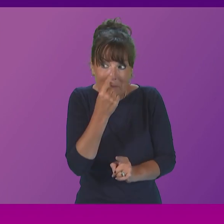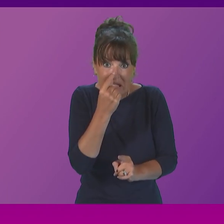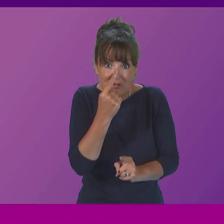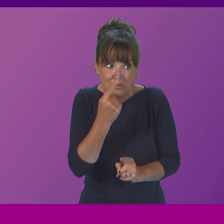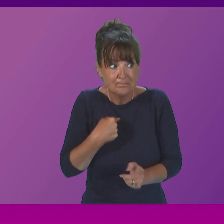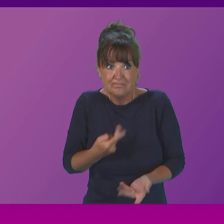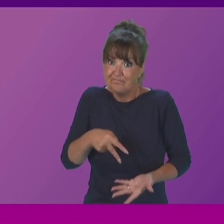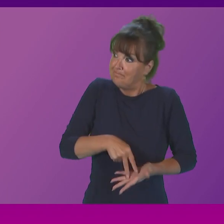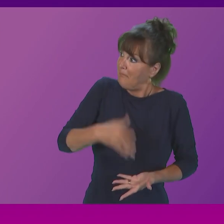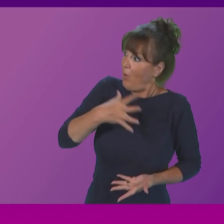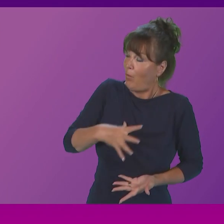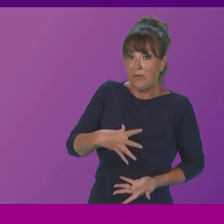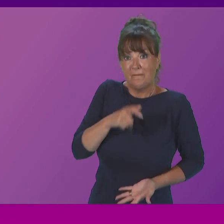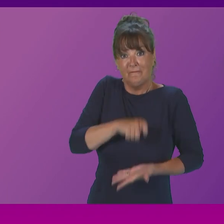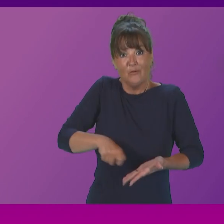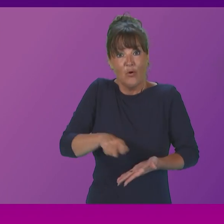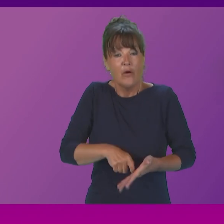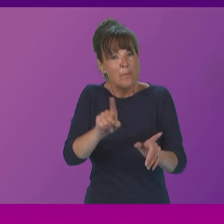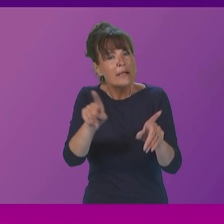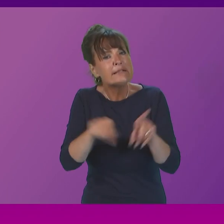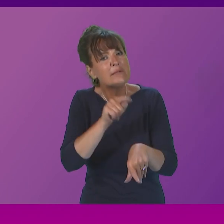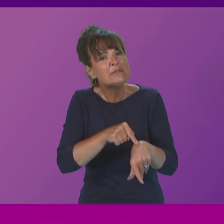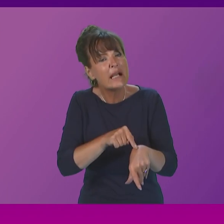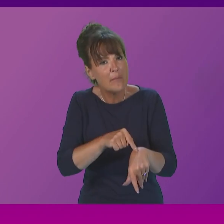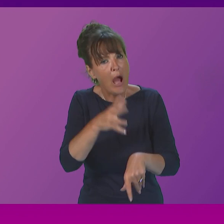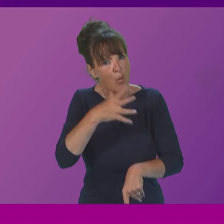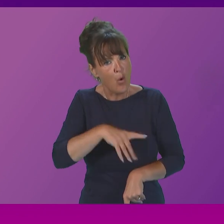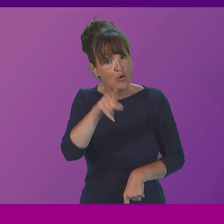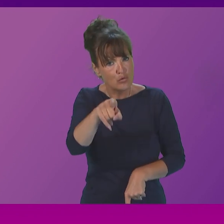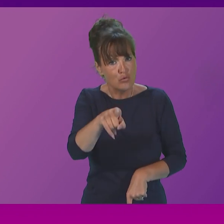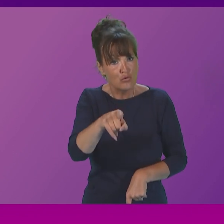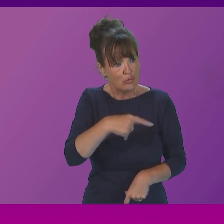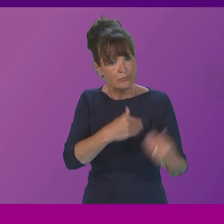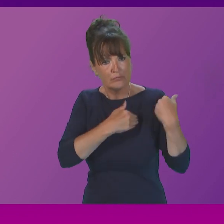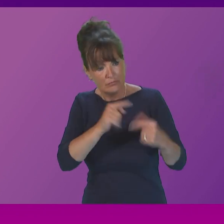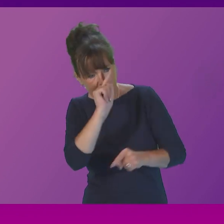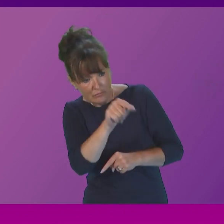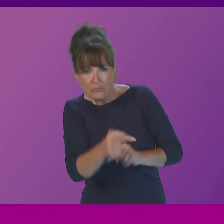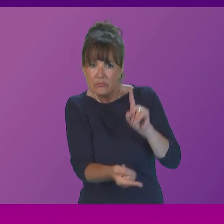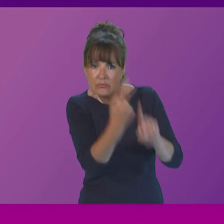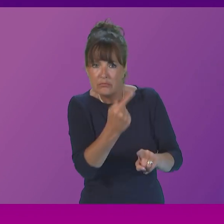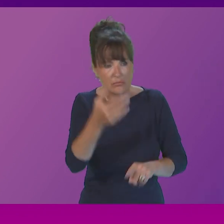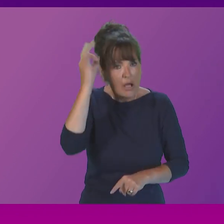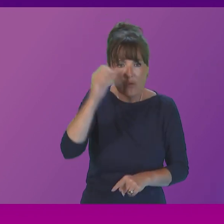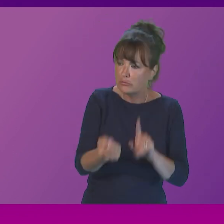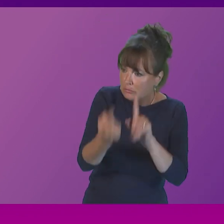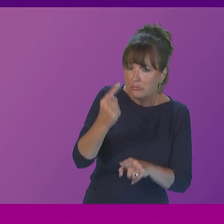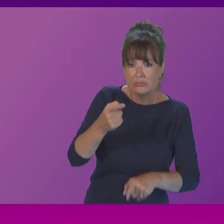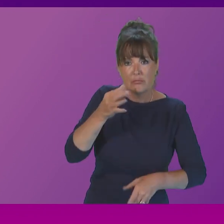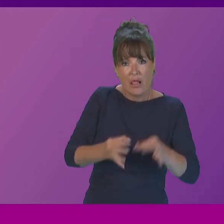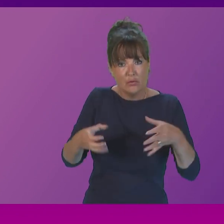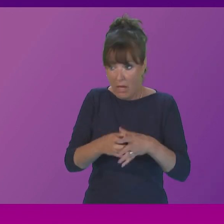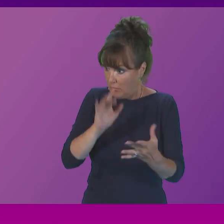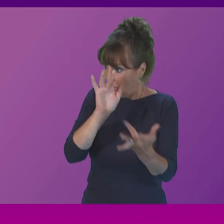election, I hope you also do the accountability side of it, which is contacting political parties, contacting councils, contacting the